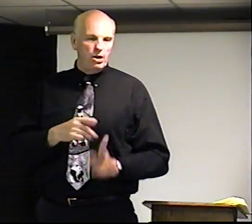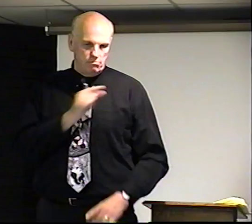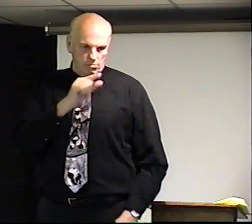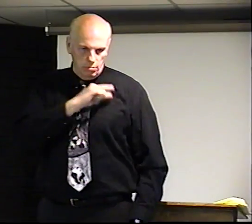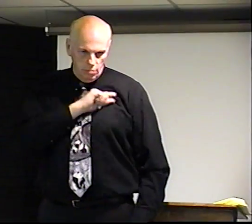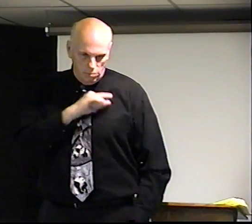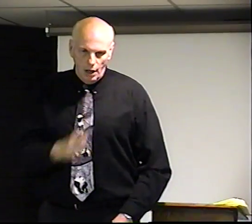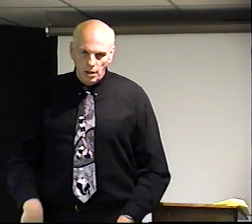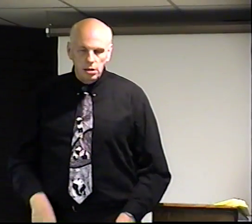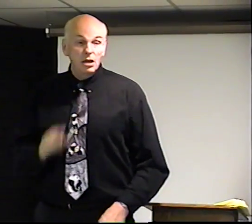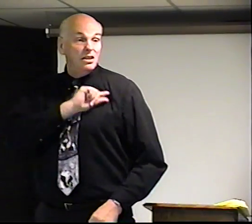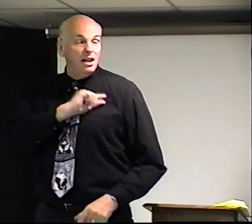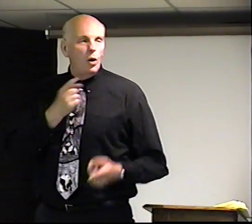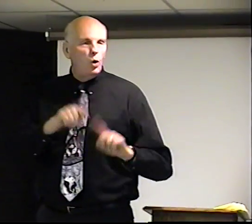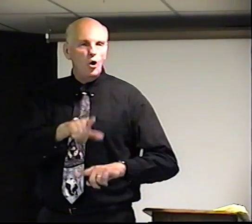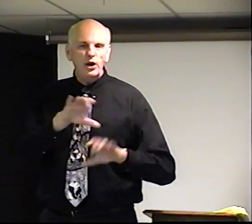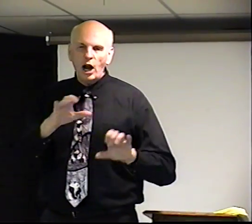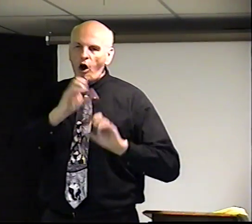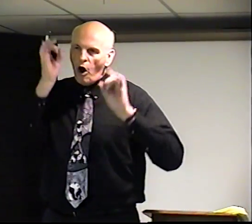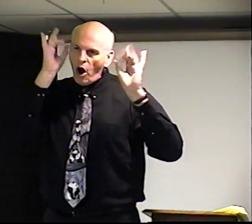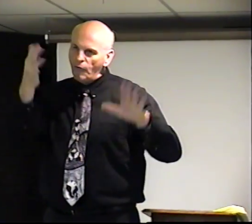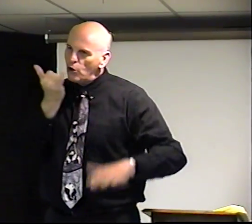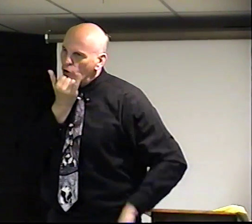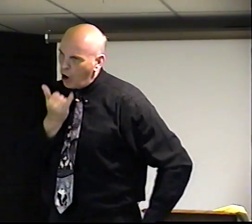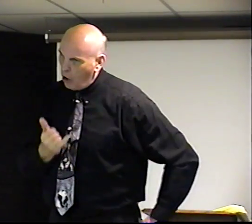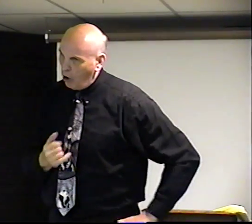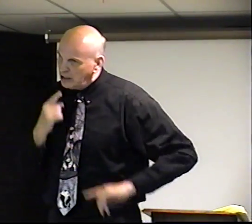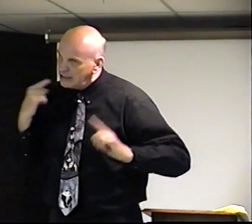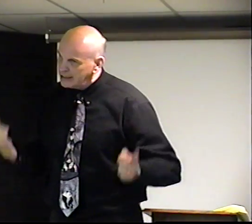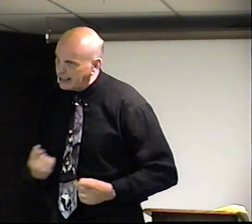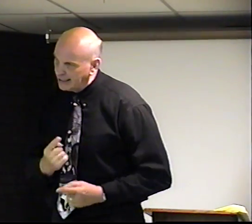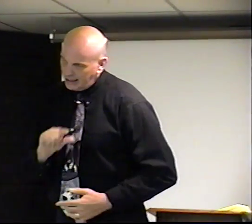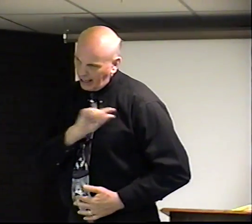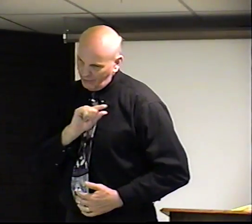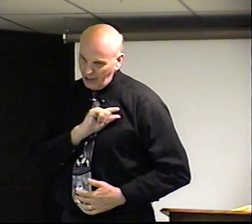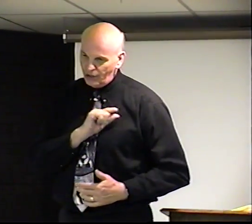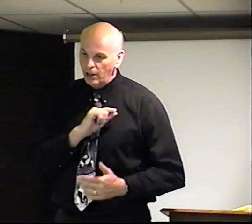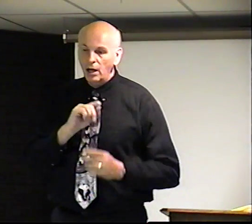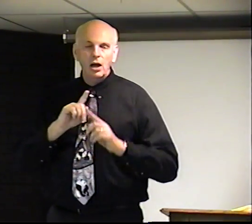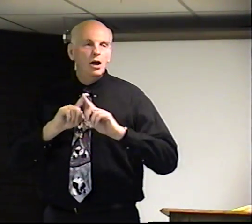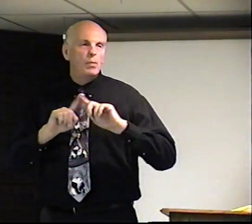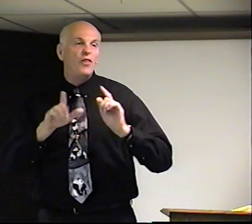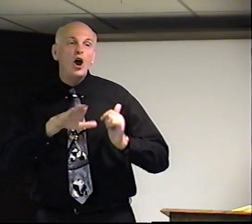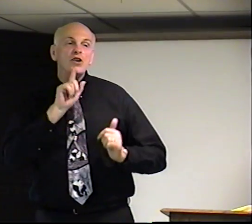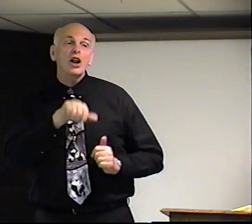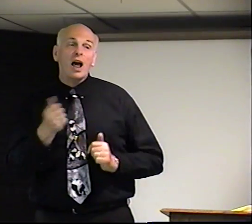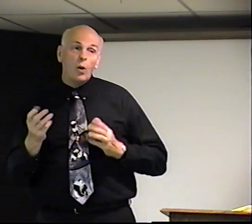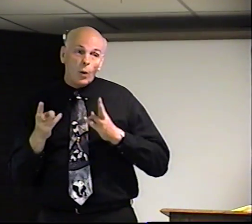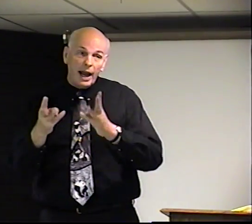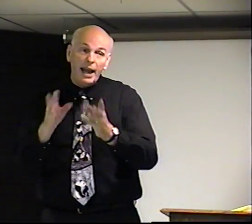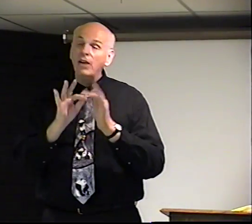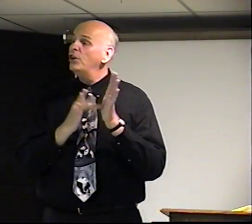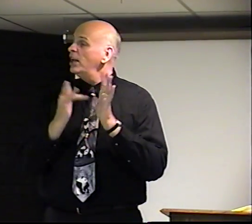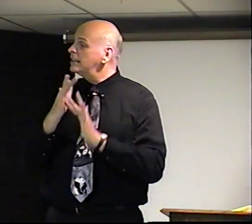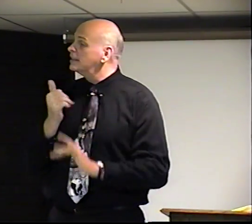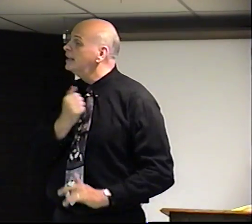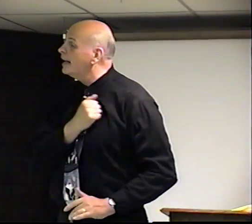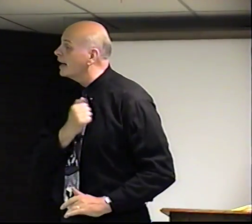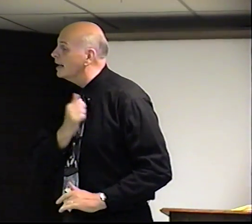knacky. We look out awfully wrong, we sin, confession. But there's another way, she's just knacky.